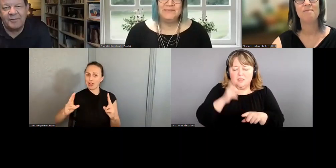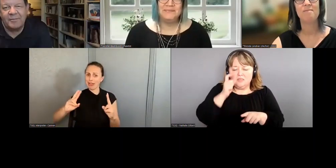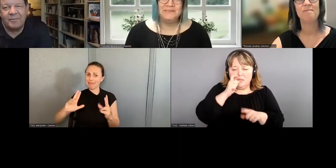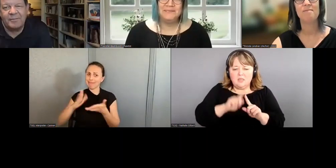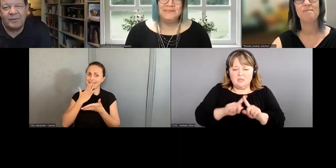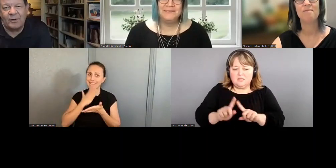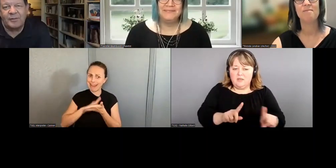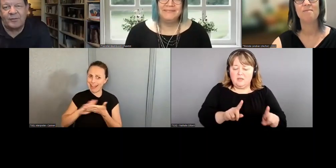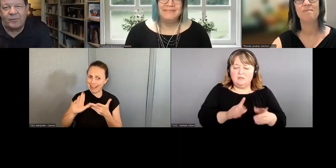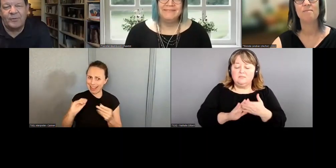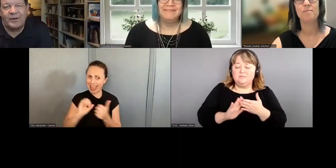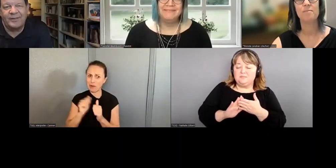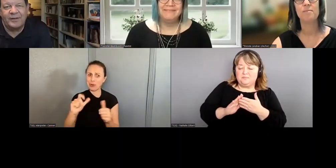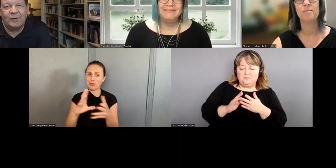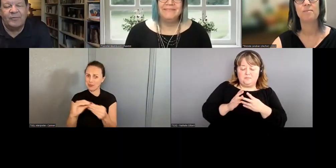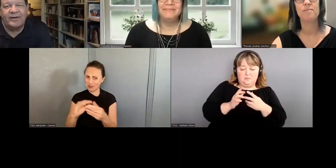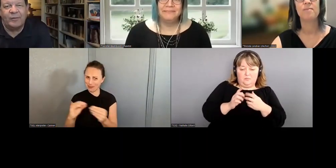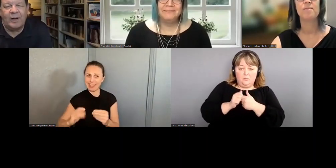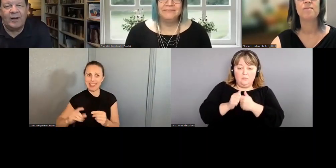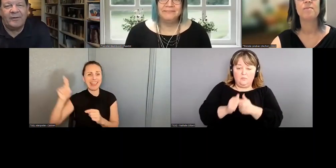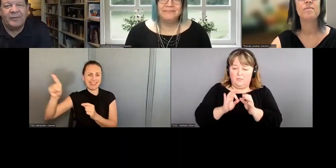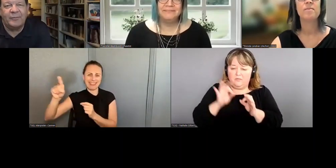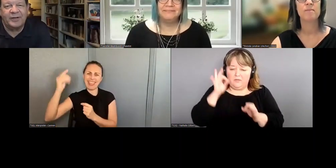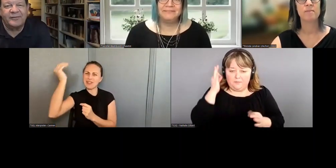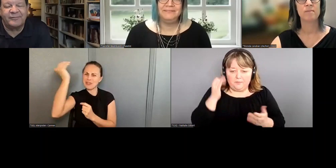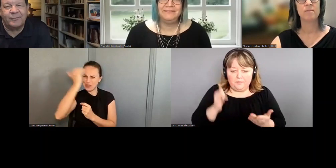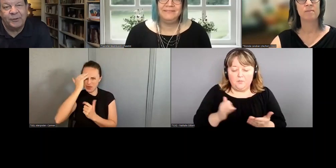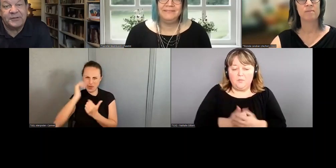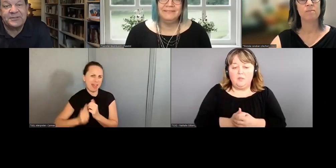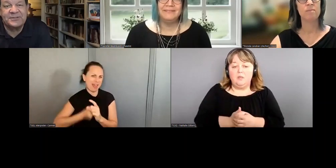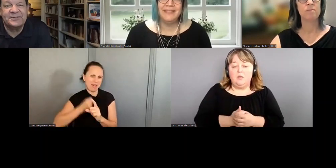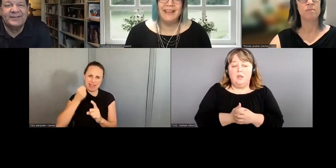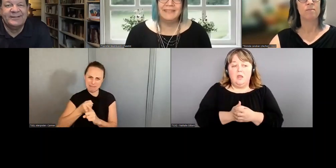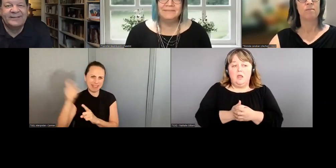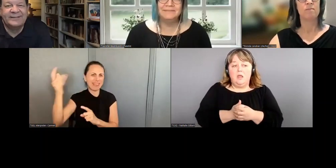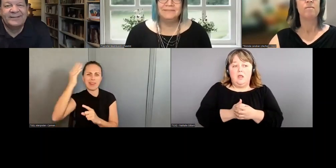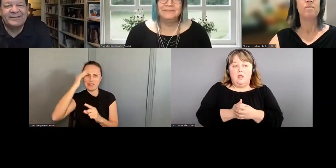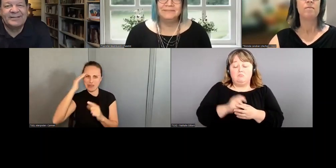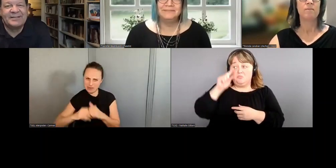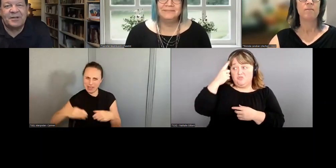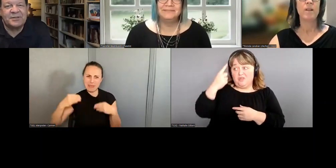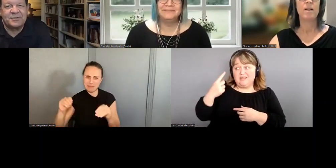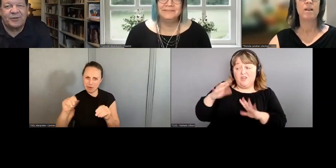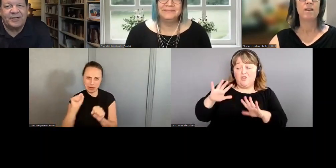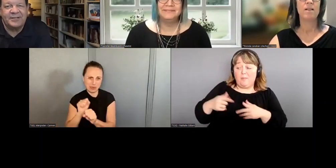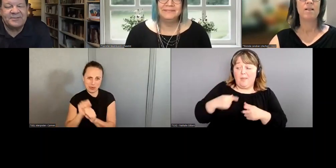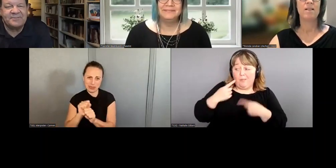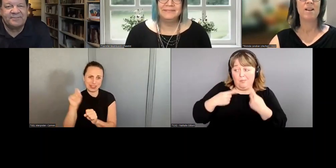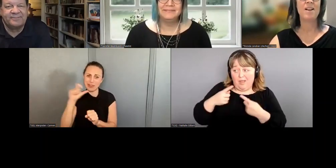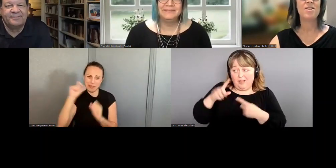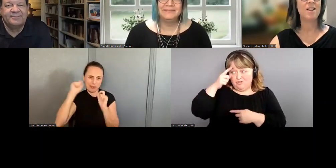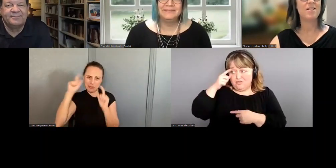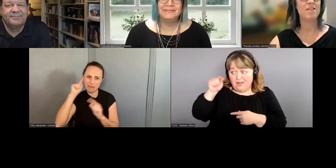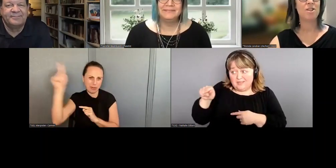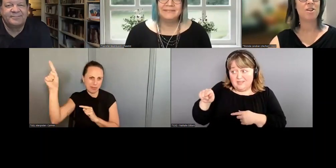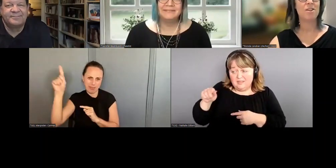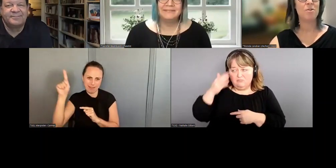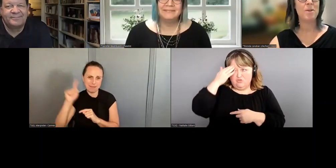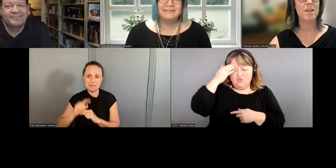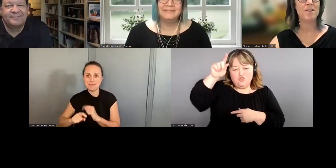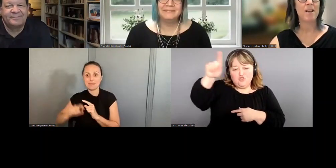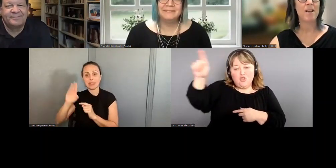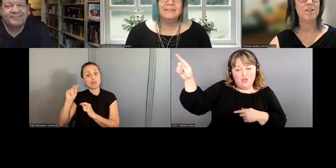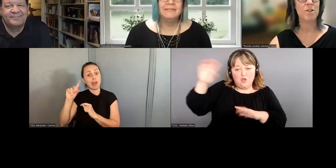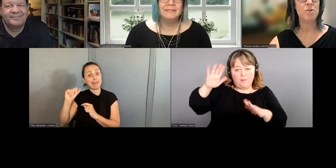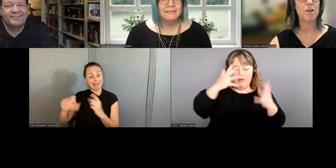are thought through and they know very well how a market works. Yeah. It's not a surprise. Actually, to share a little